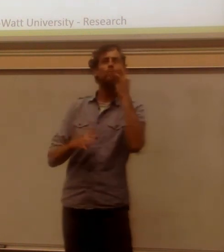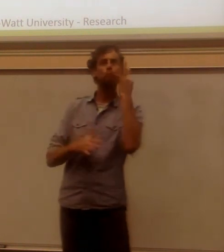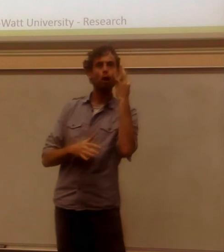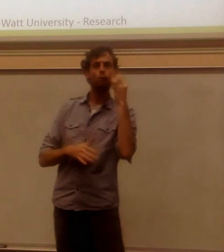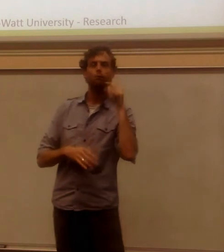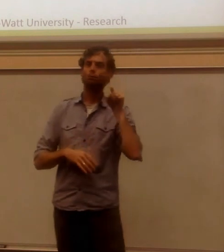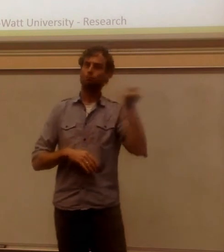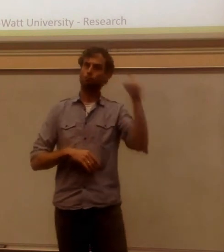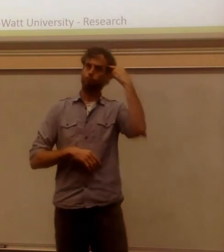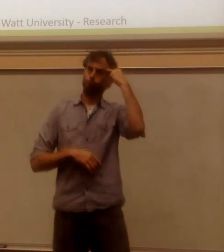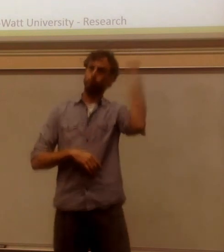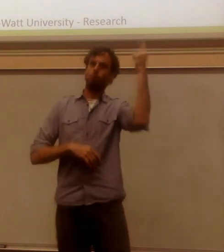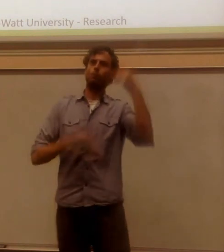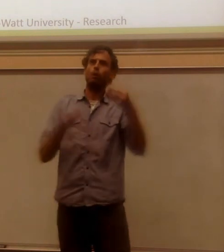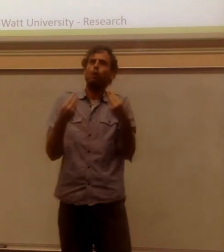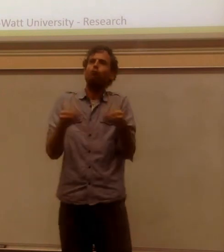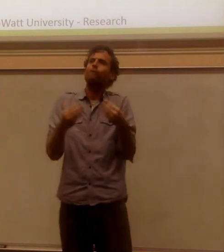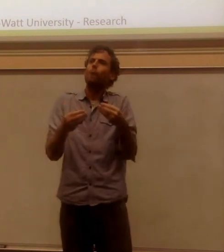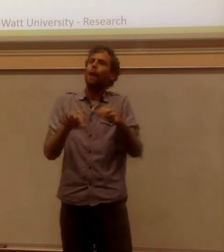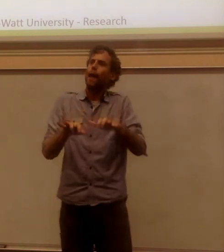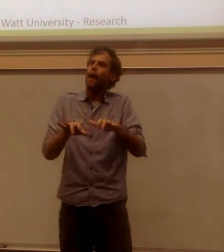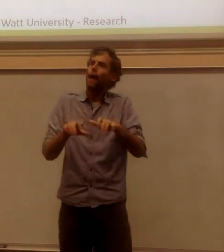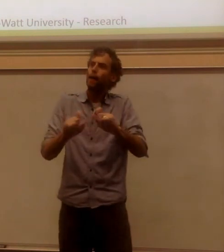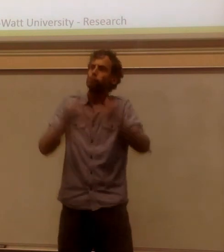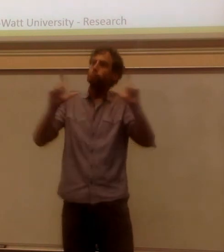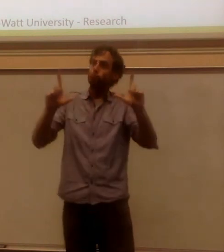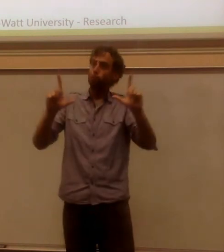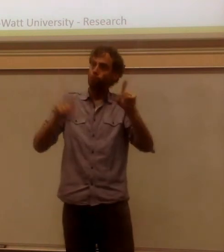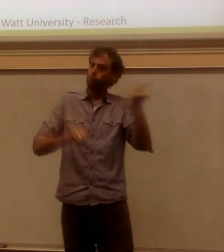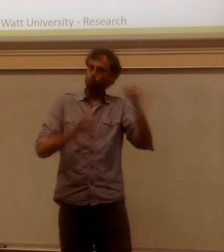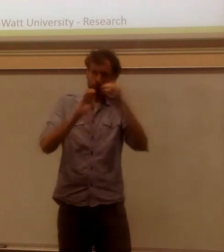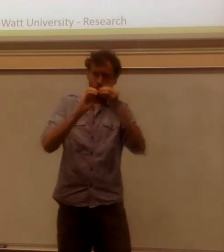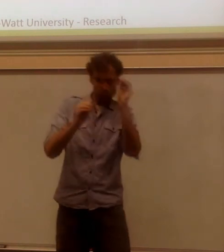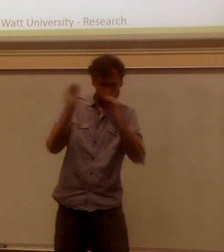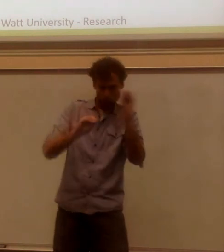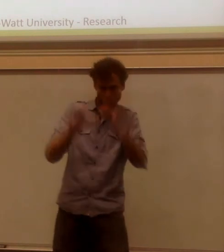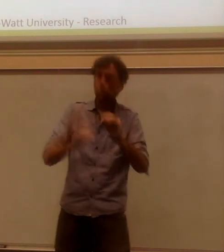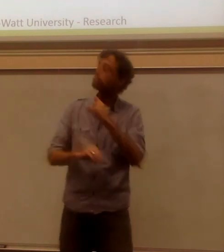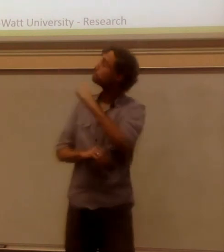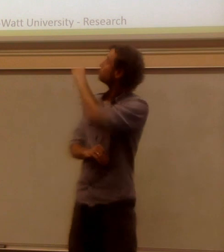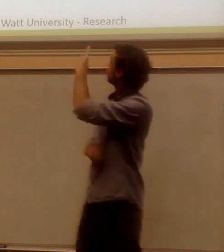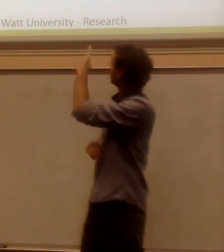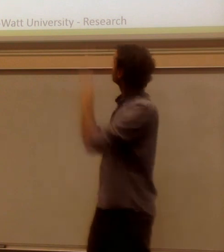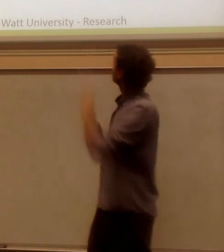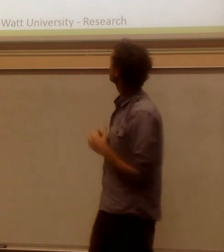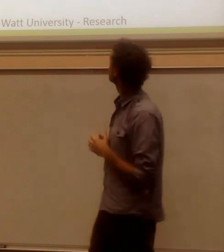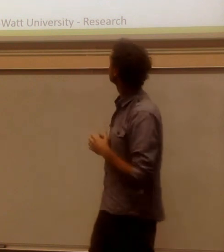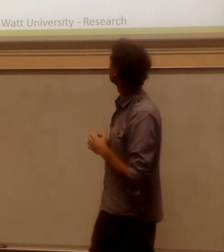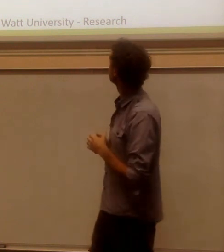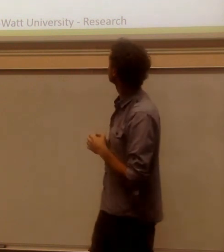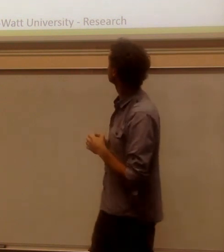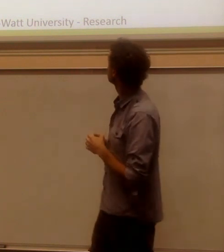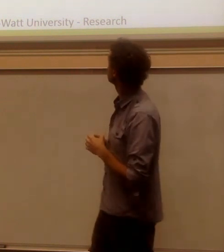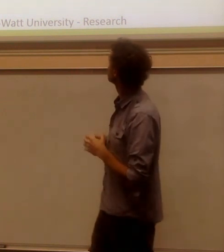IVES, which is based in France, basically was the total conversation technology provider. They developed the